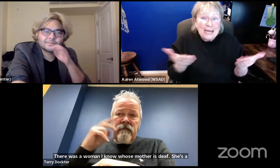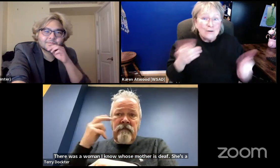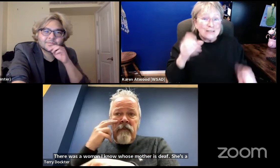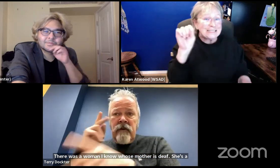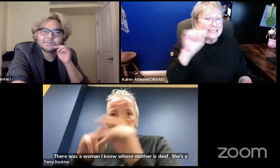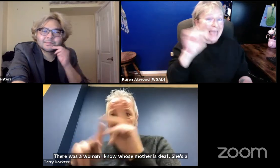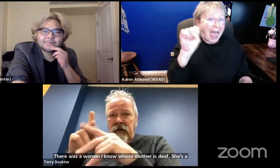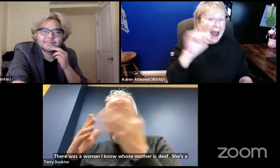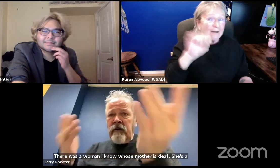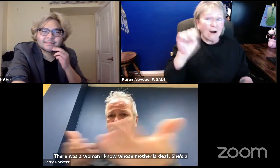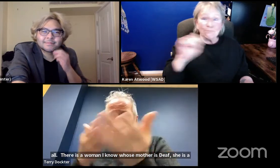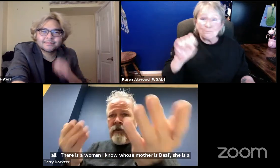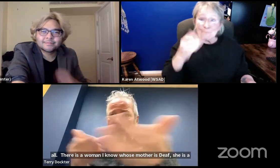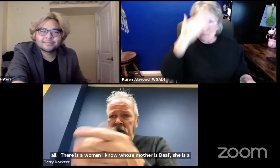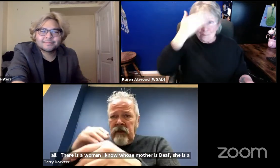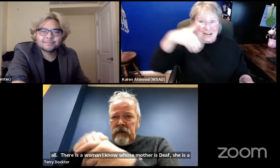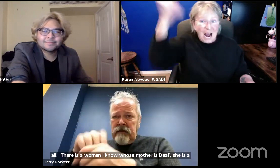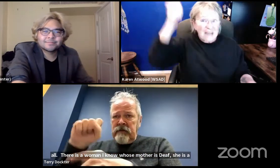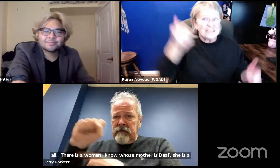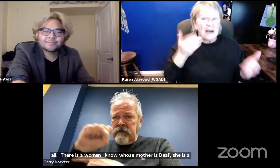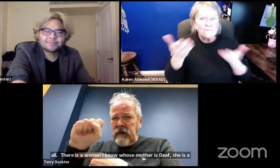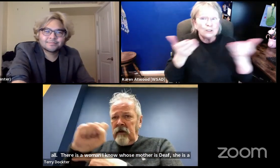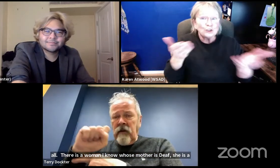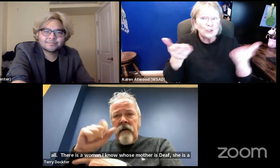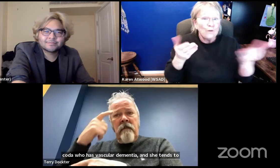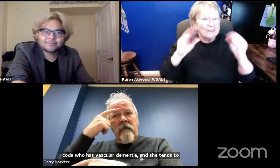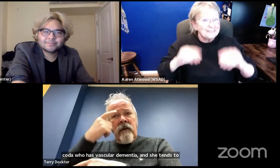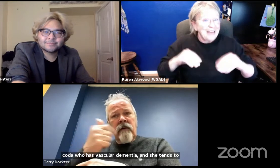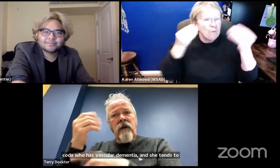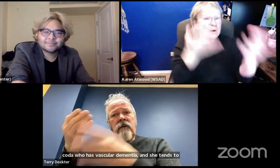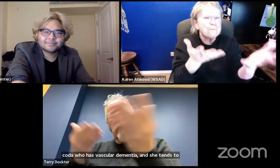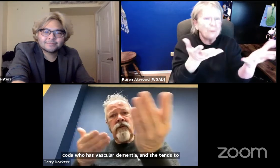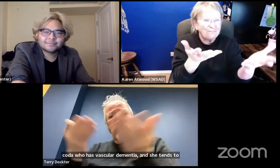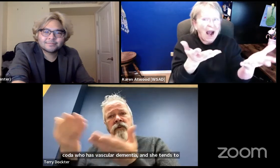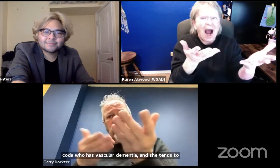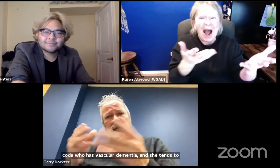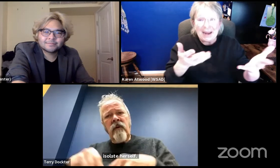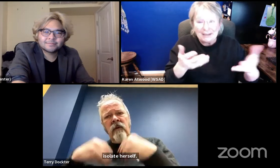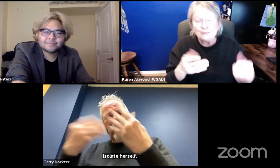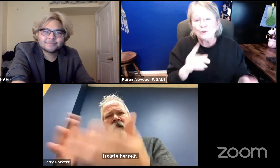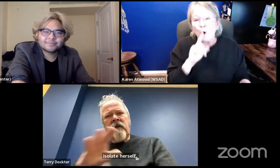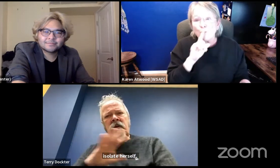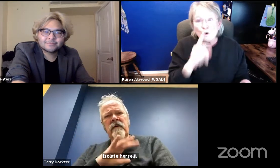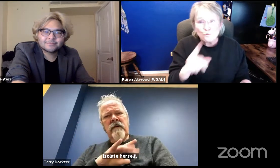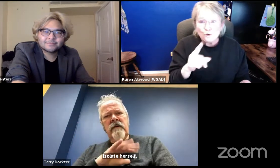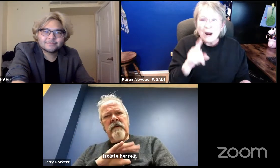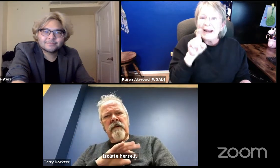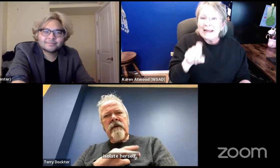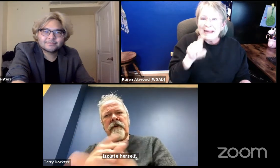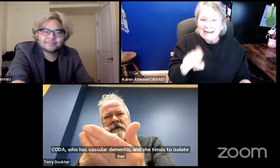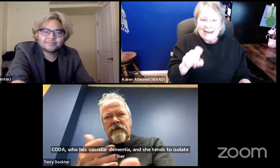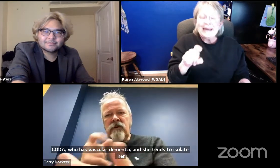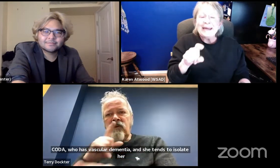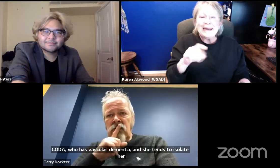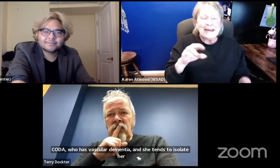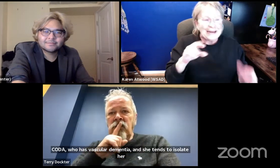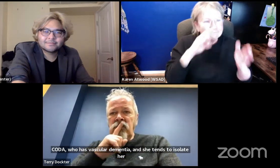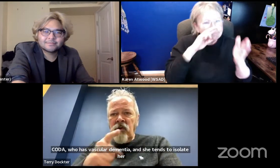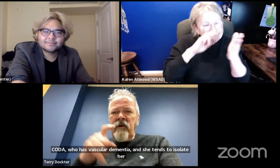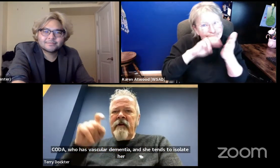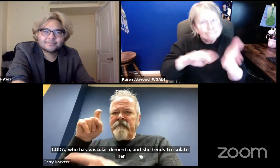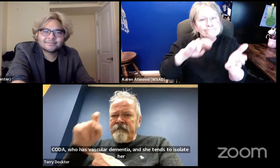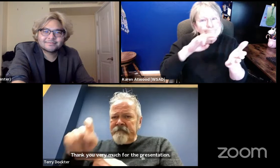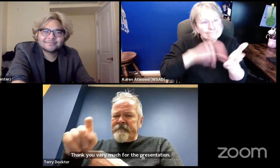as well, because we have a lot of deafblind people here in Seattle. Because, of course, of the services that we provide in Seattle. So